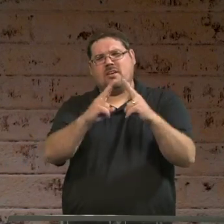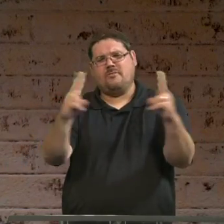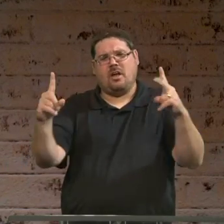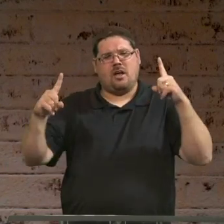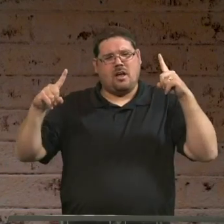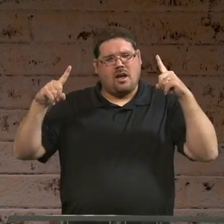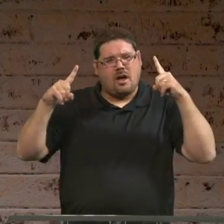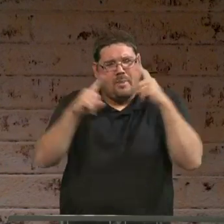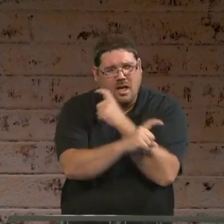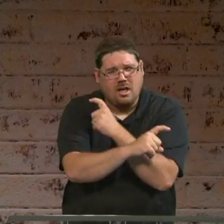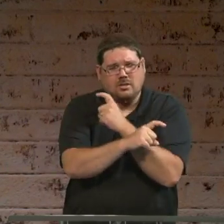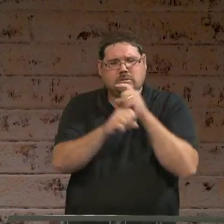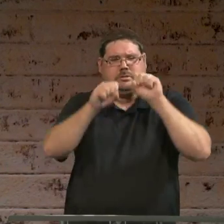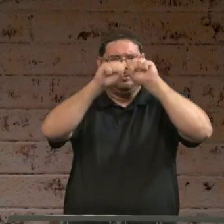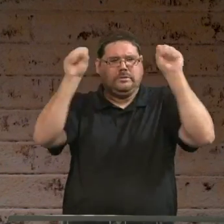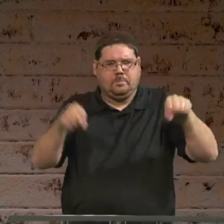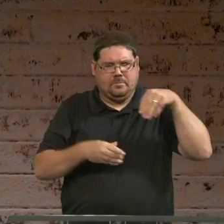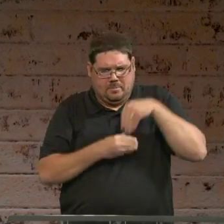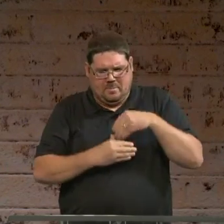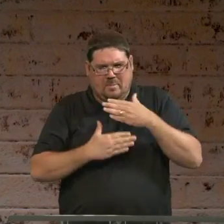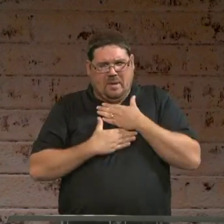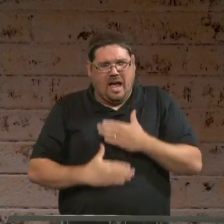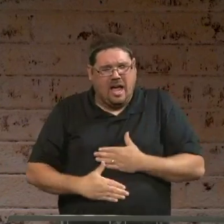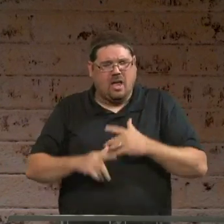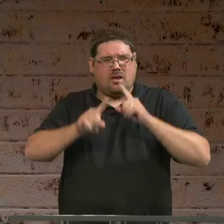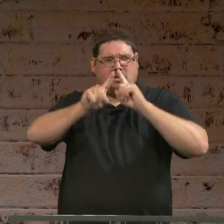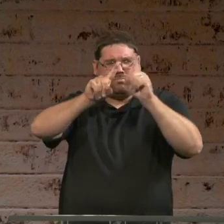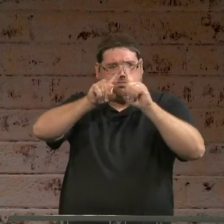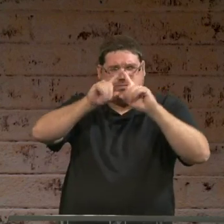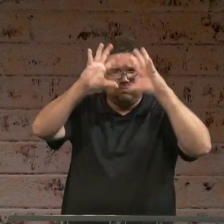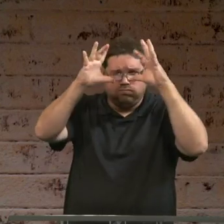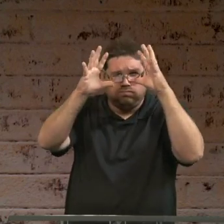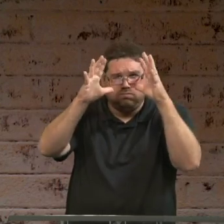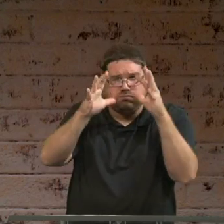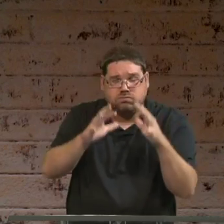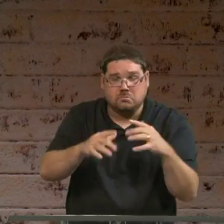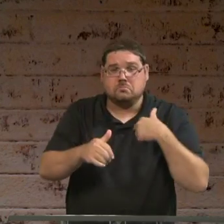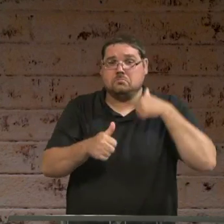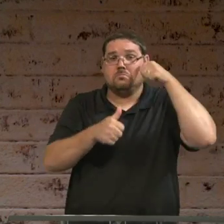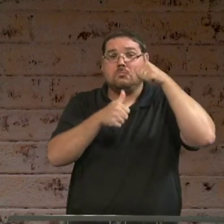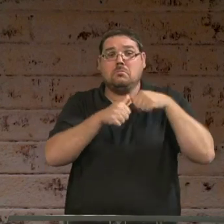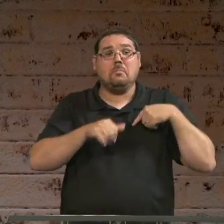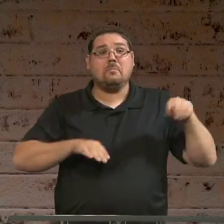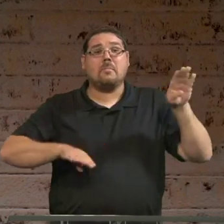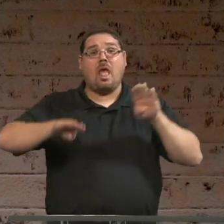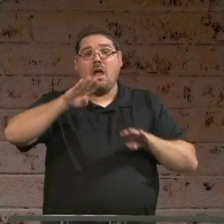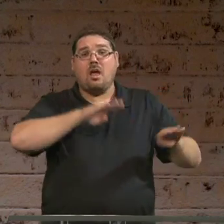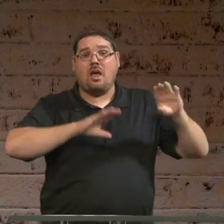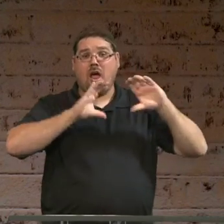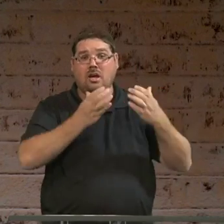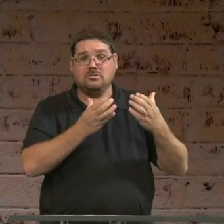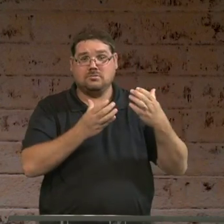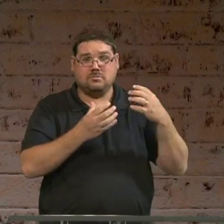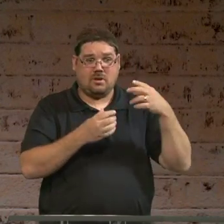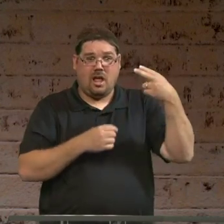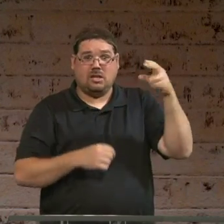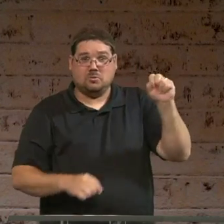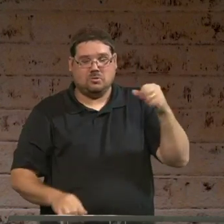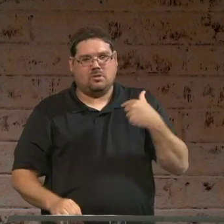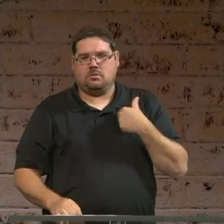human body is a very complex system. All the different parts that make up a complete human body. I